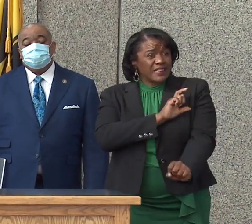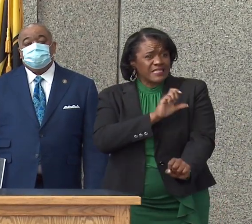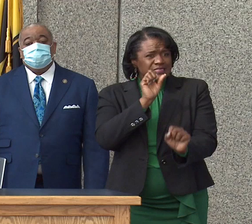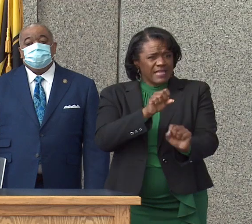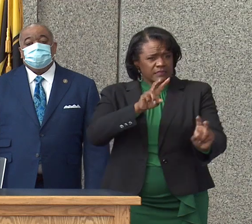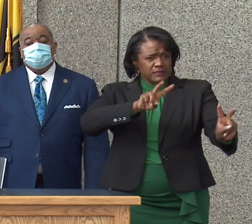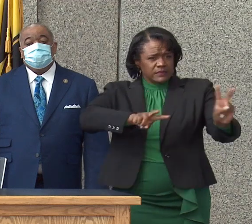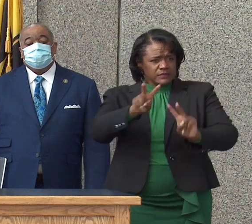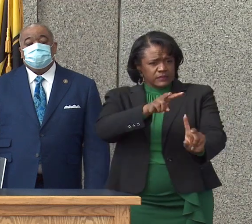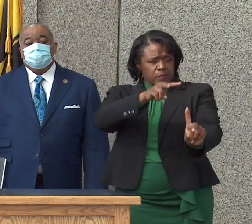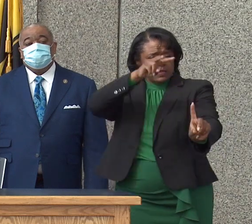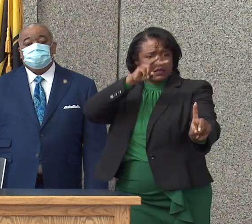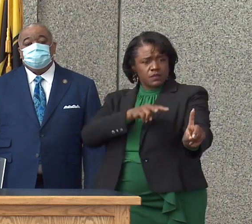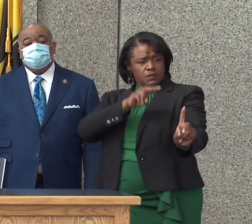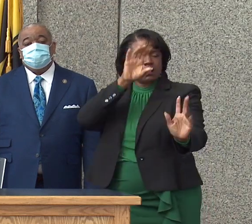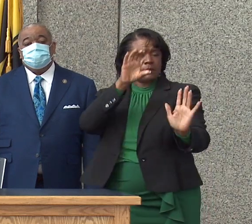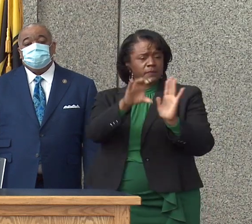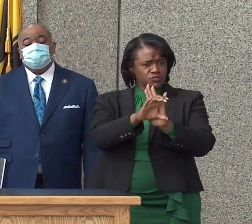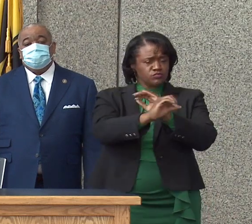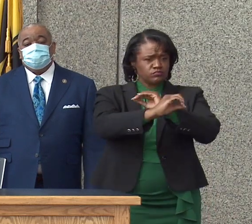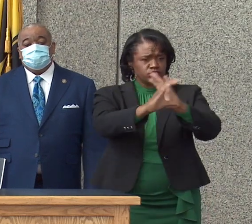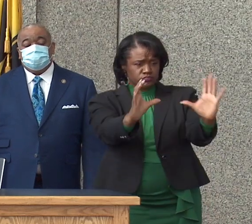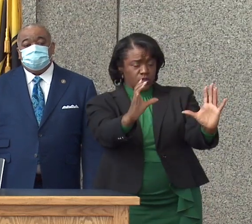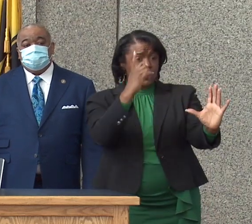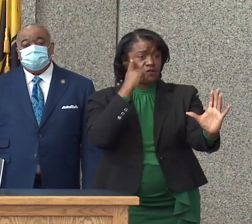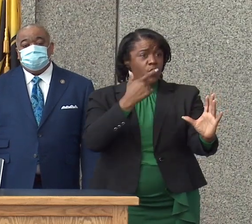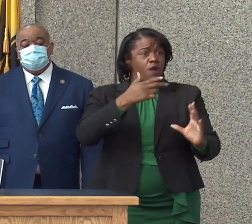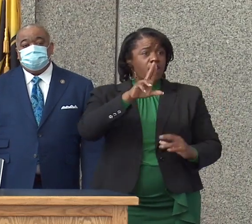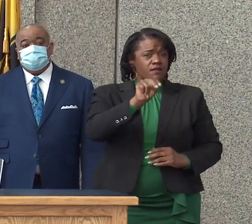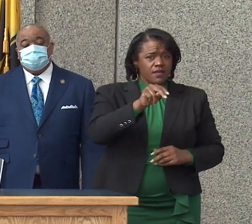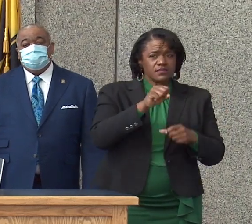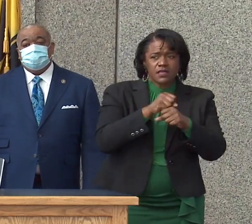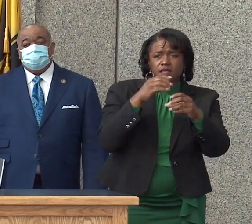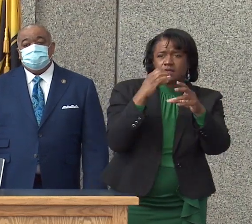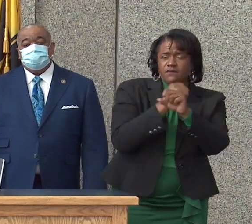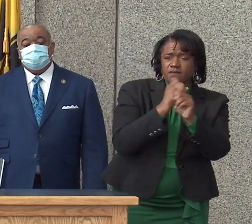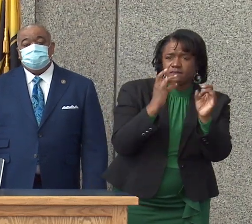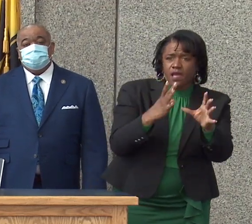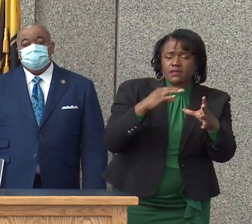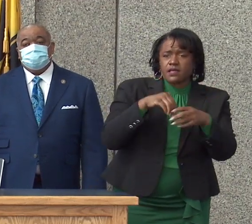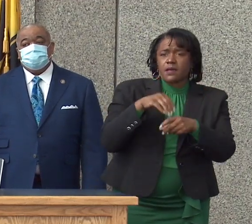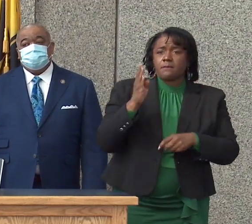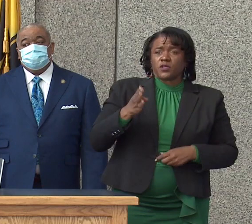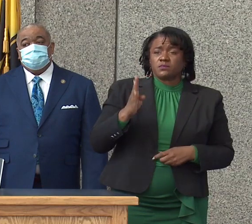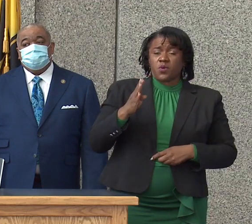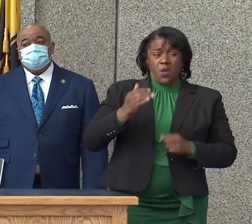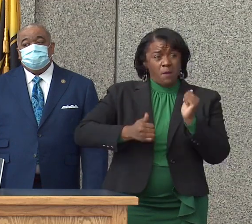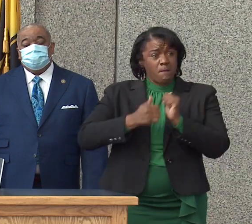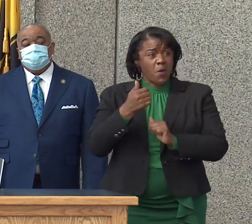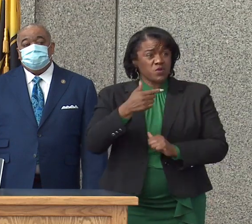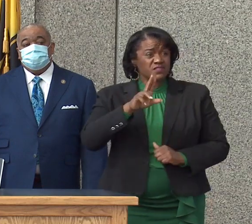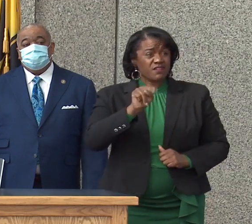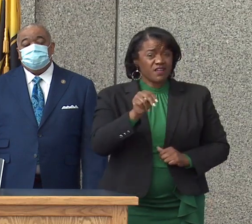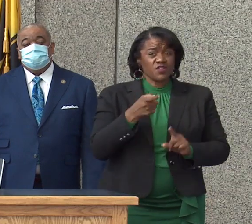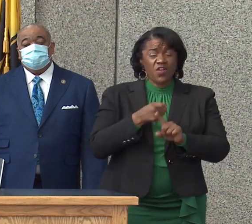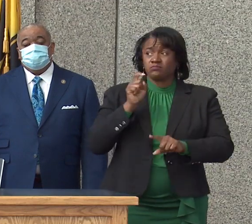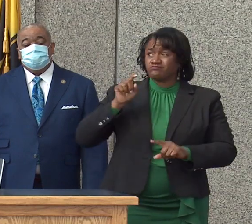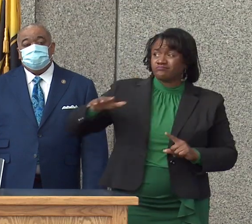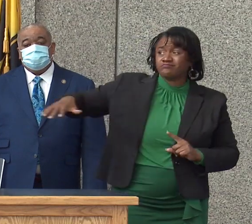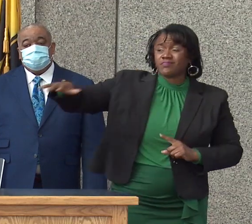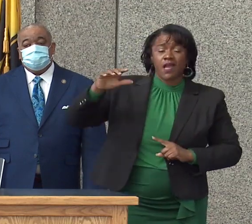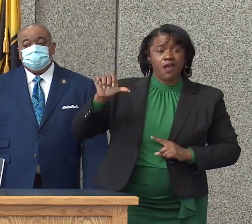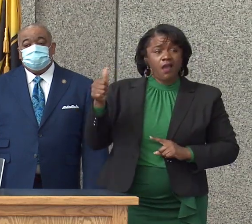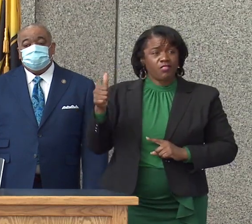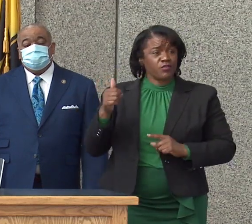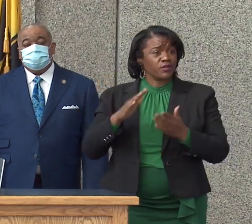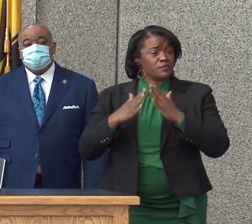full picture of guns fueling violence in Baltimore, the majority of which come from outside of our community. With a few